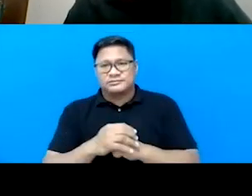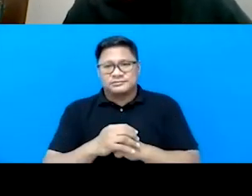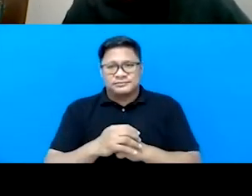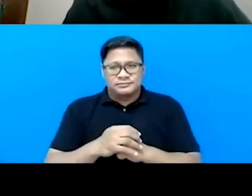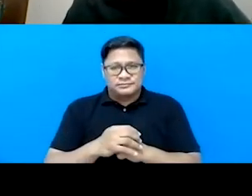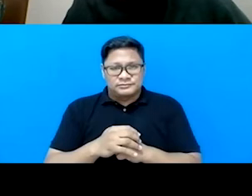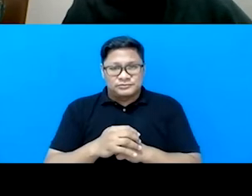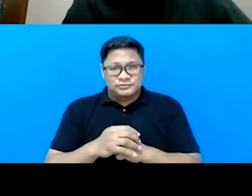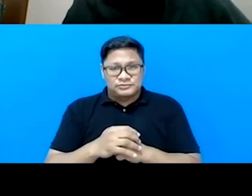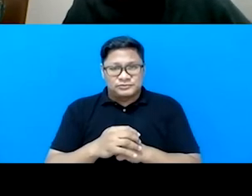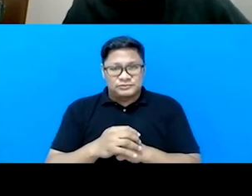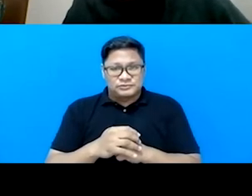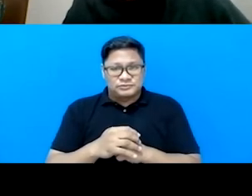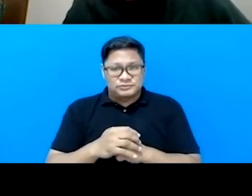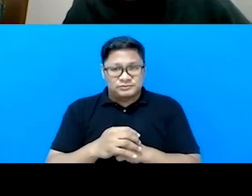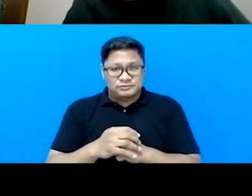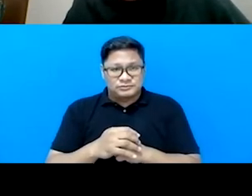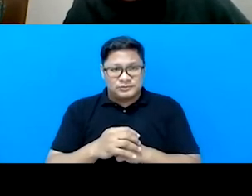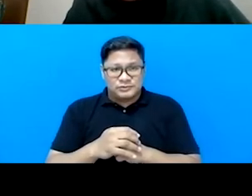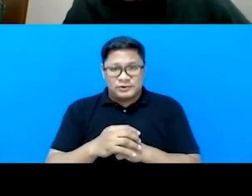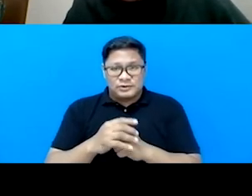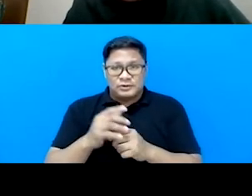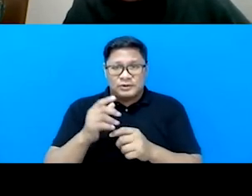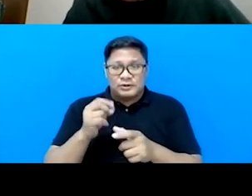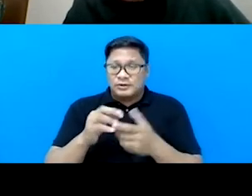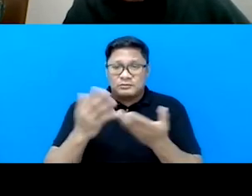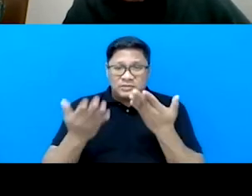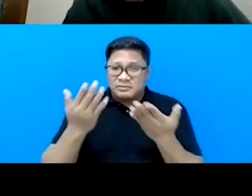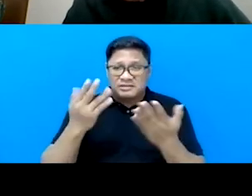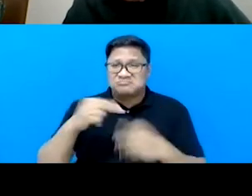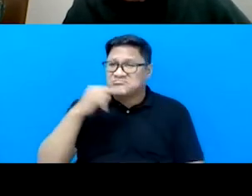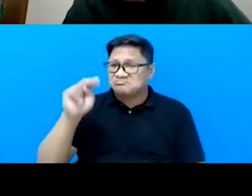Or you might not, this sentence, you might not even need to do that